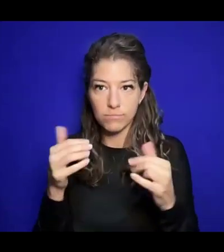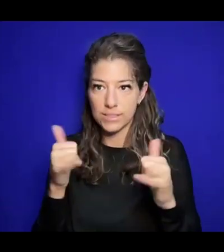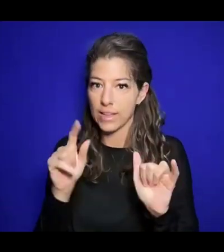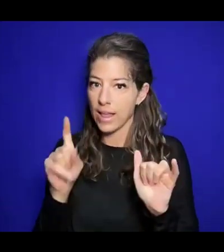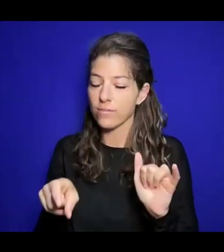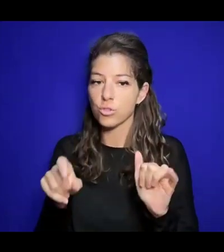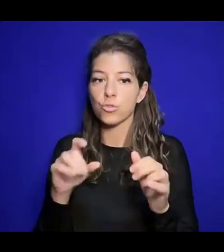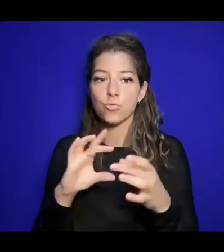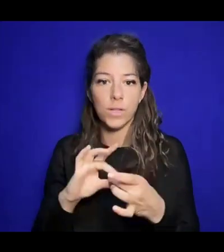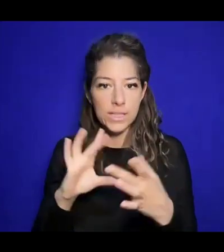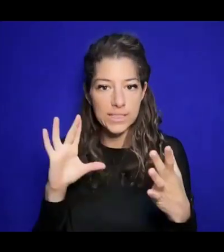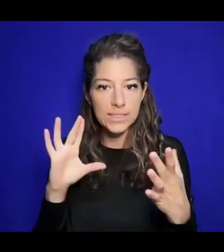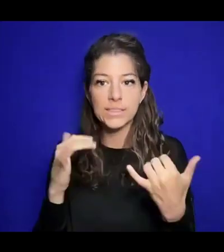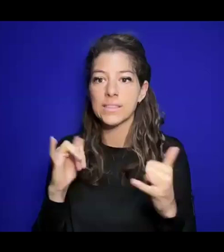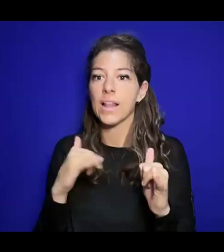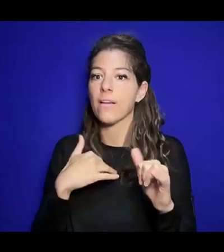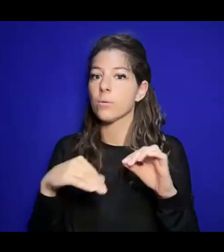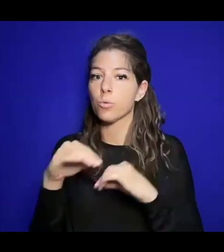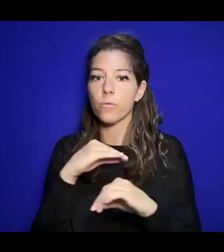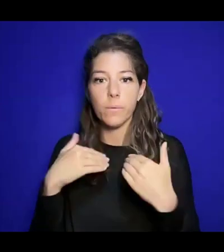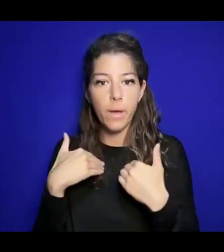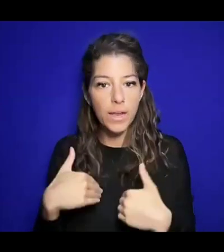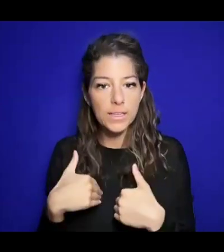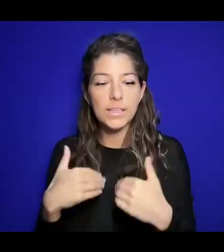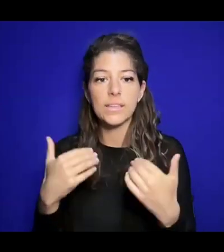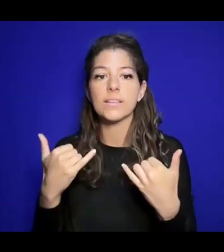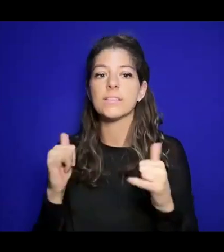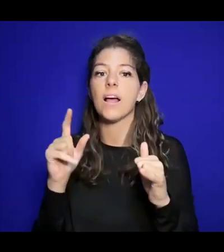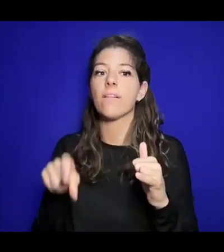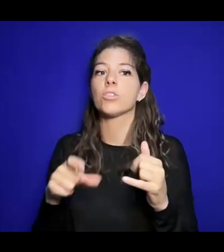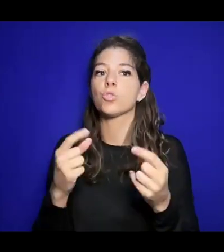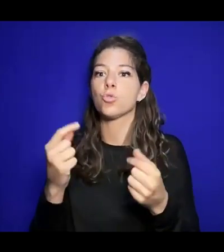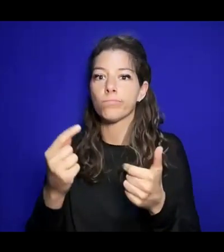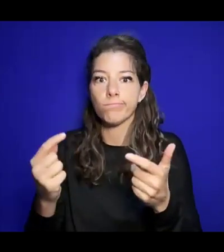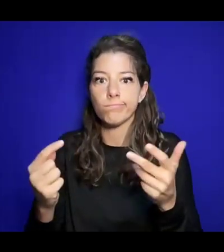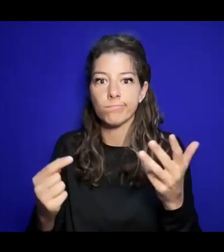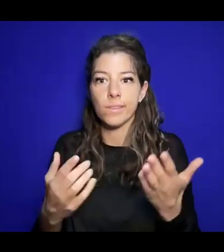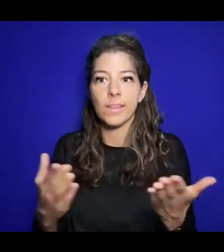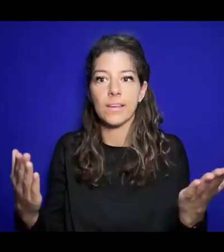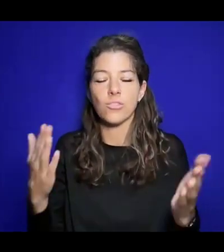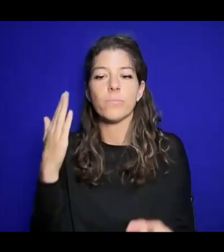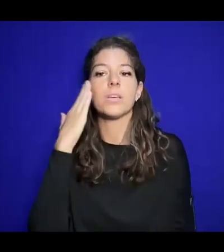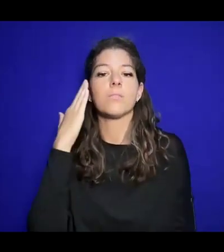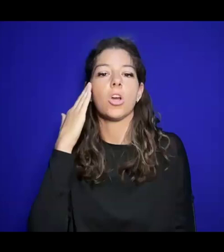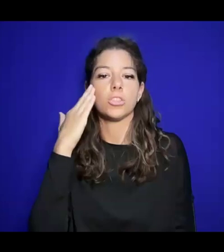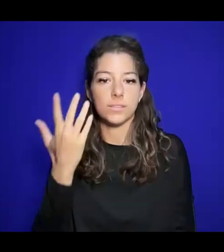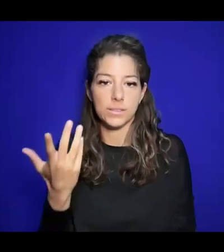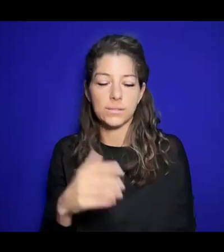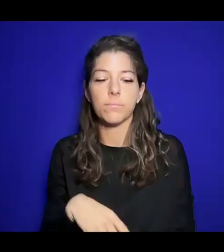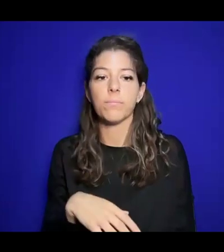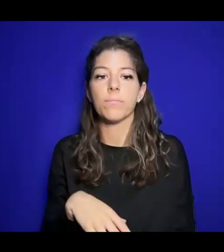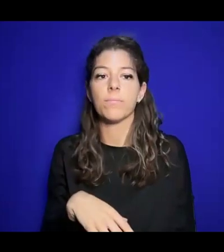pressure releases, you still have to move your body, you still have to do certain things, so you have to be cautious. Now,